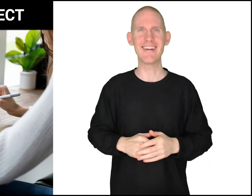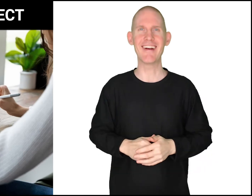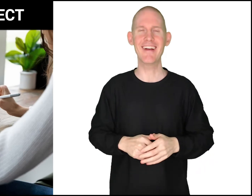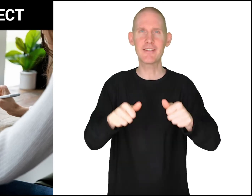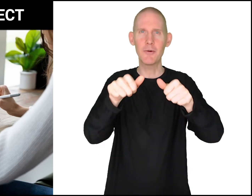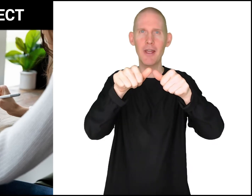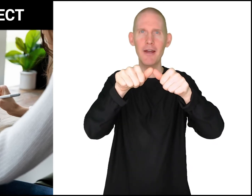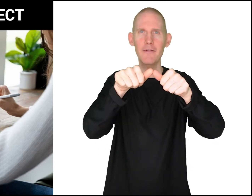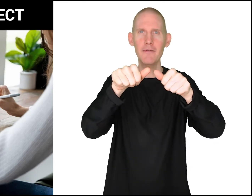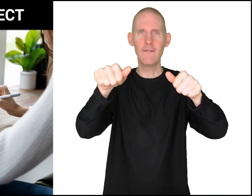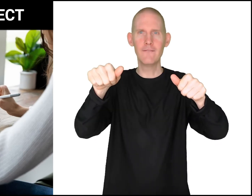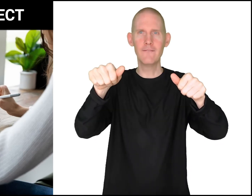right? So we have,